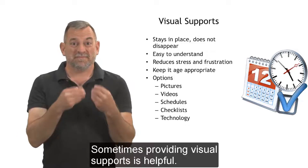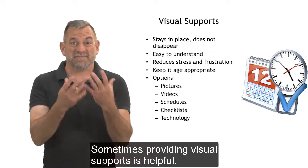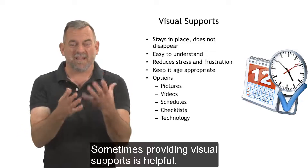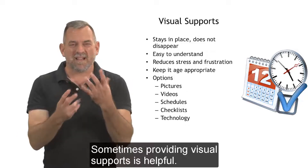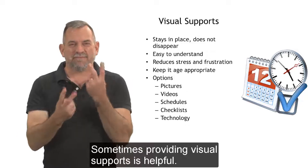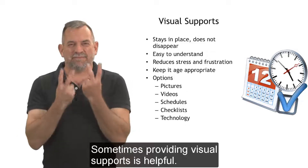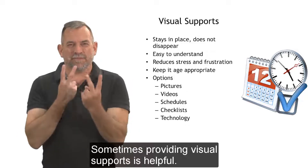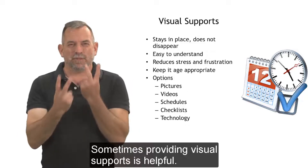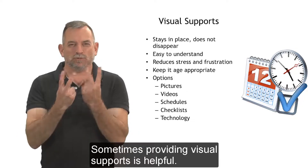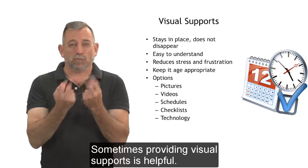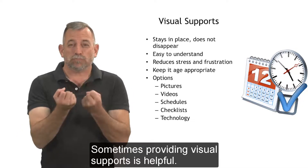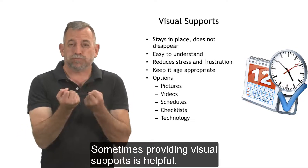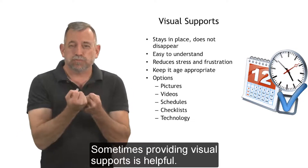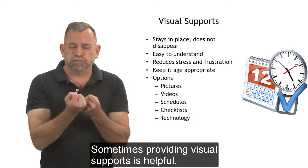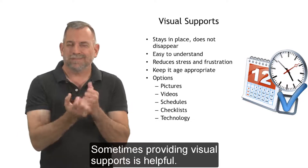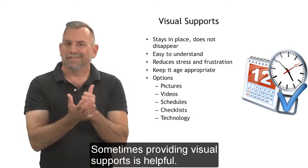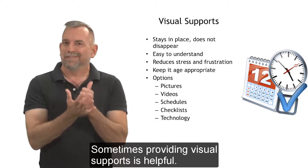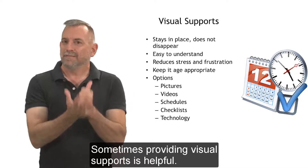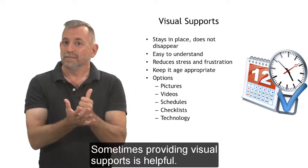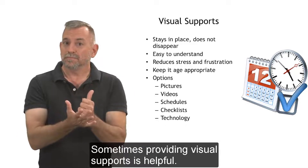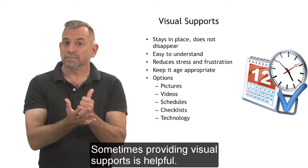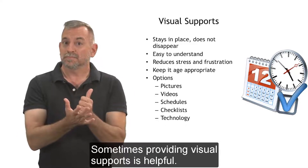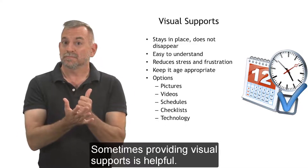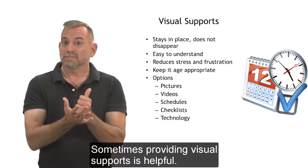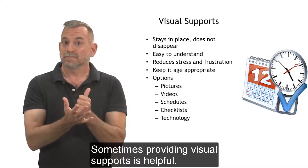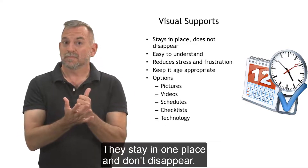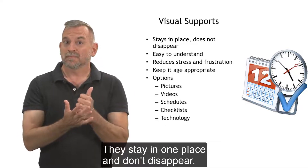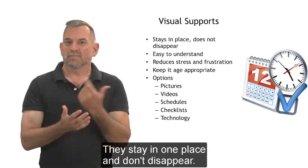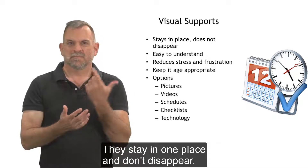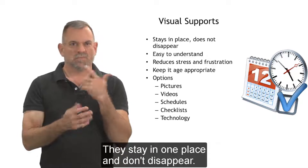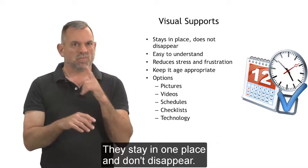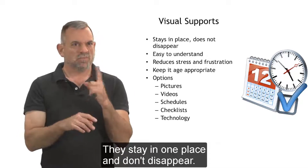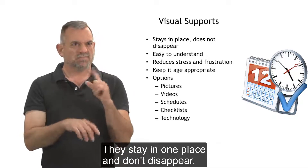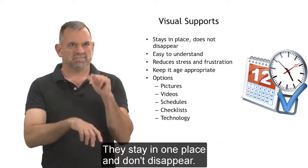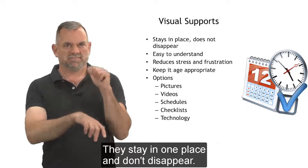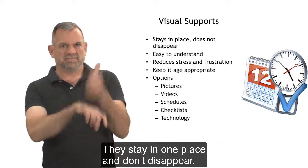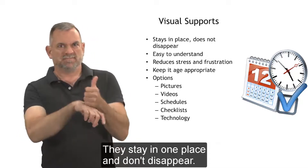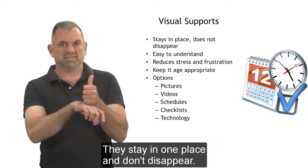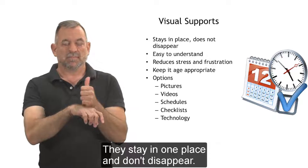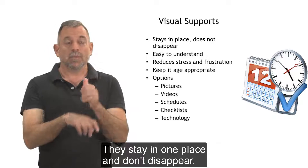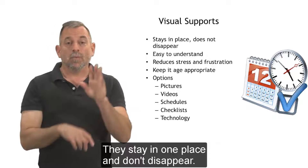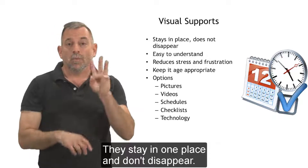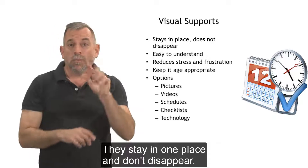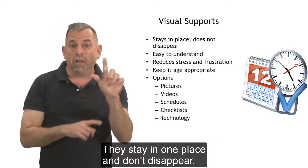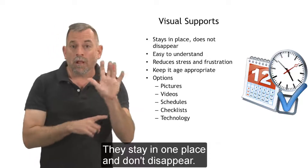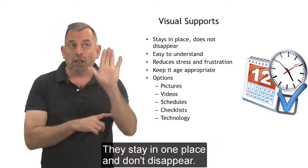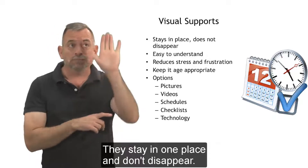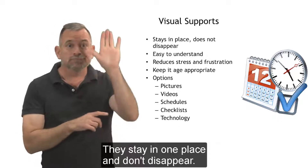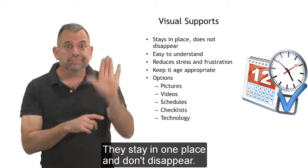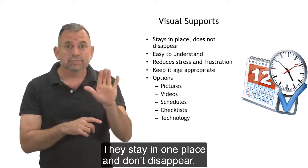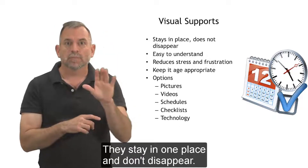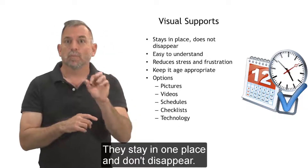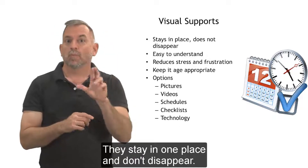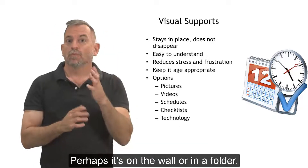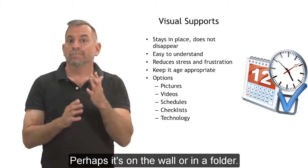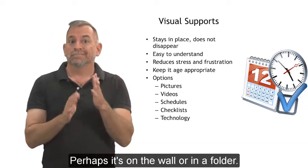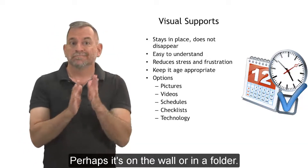Sometimes providing visual supports is helpful. They stay in one place and don't disappear. Perhaps it's